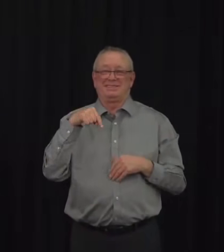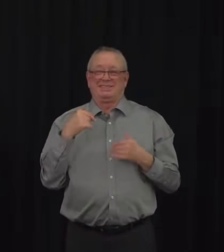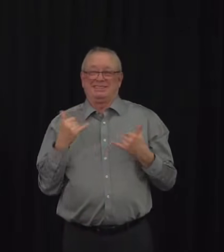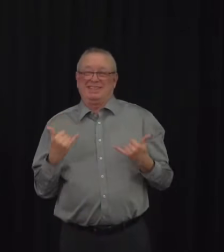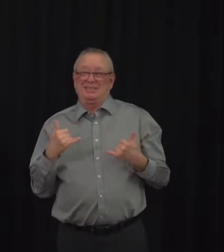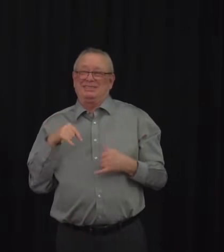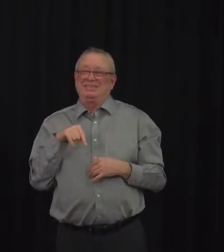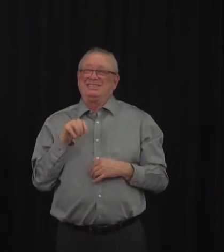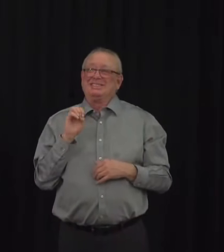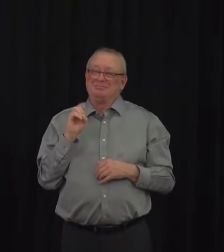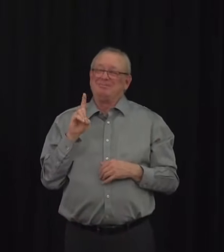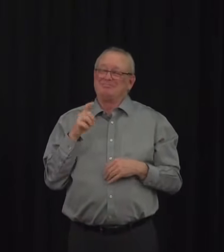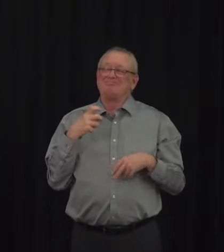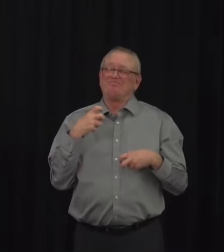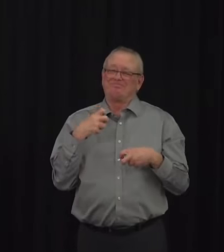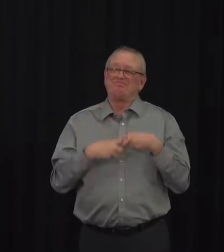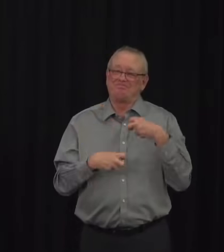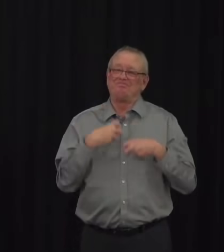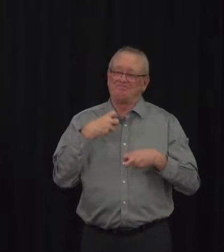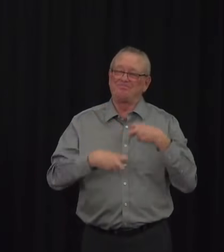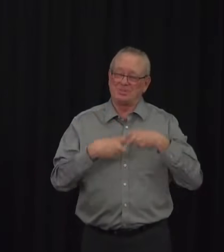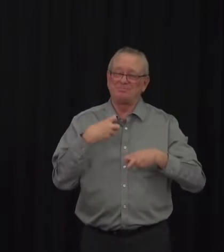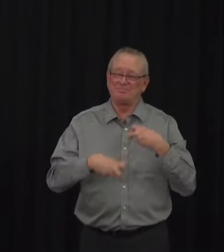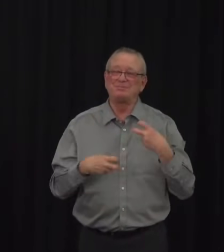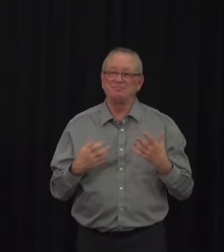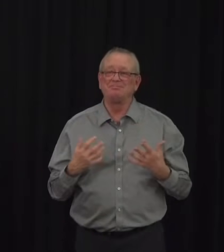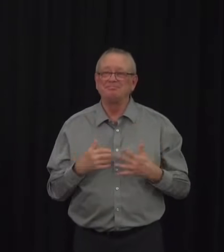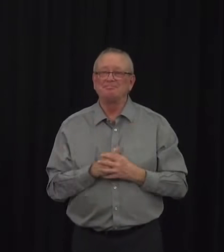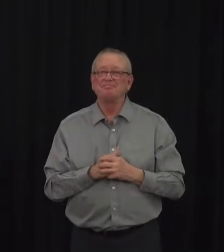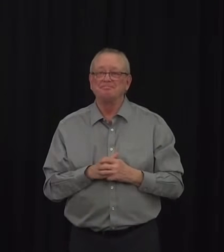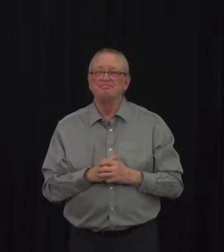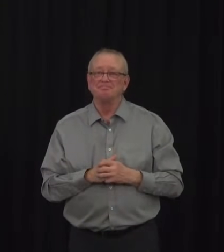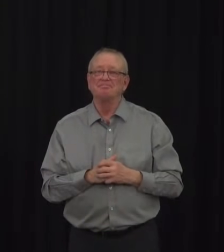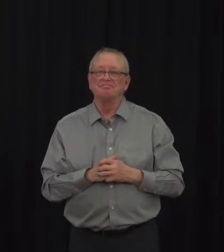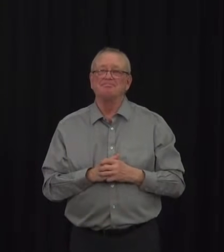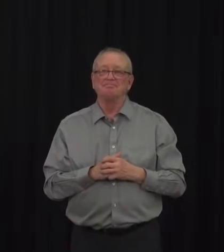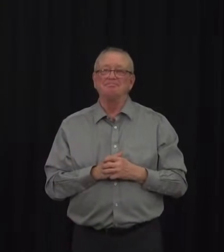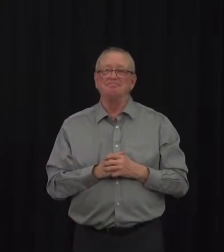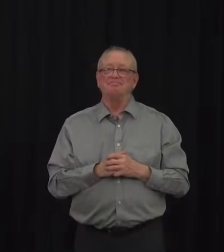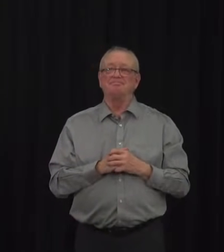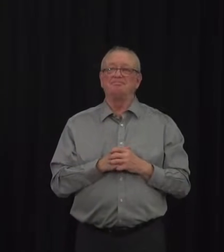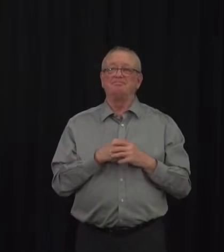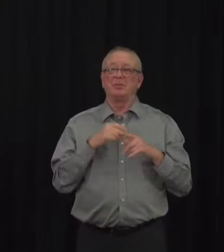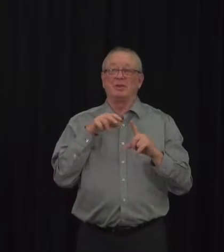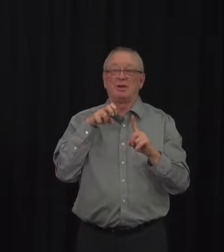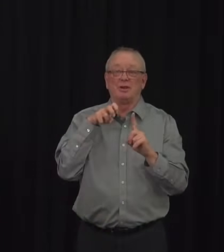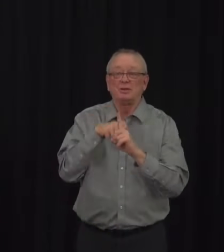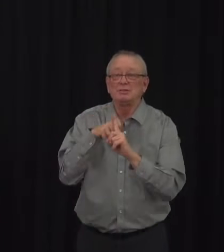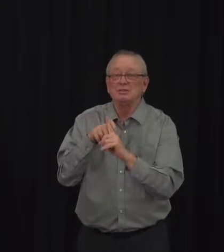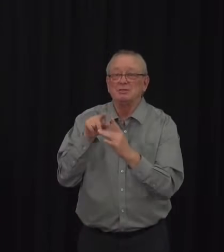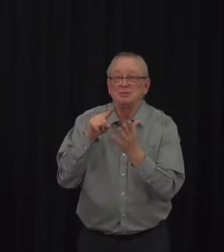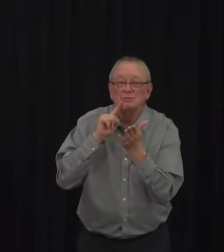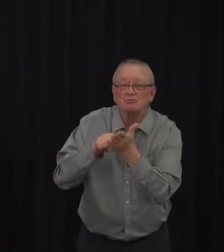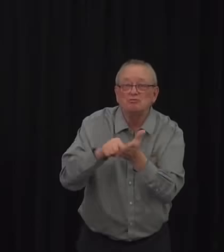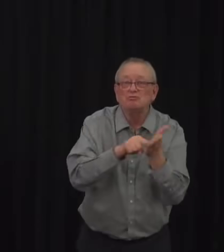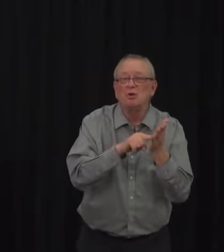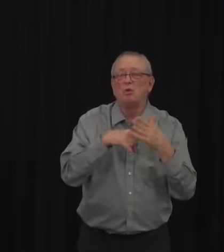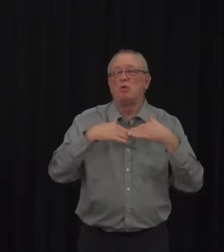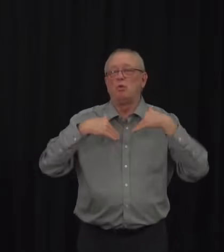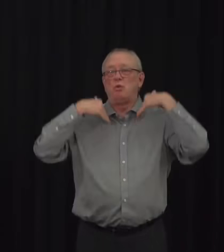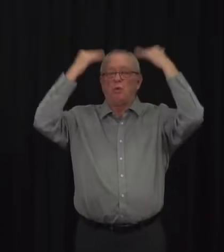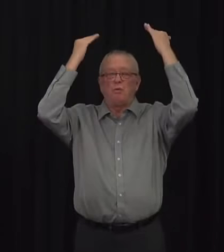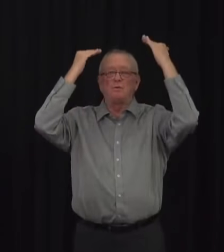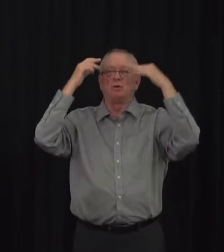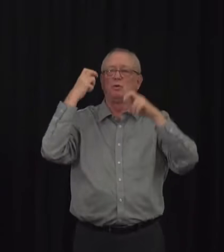spot because we are seeing less data with the challenges in contact tracing. And so we will have to be looking not only at our